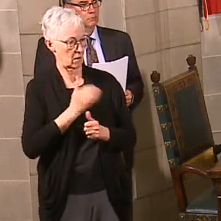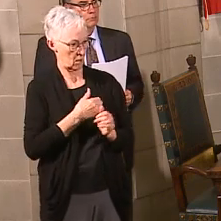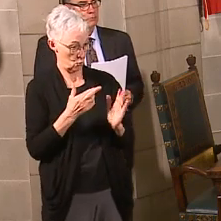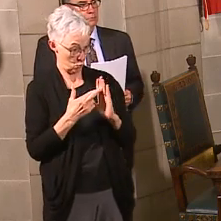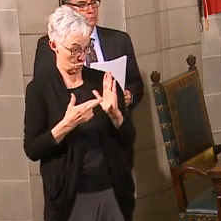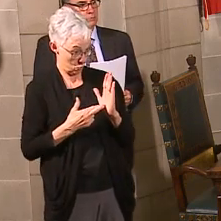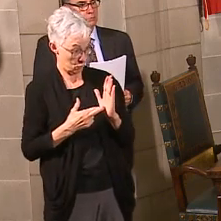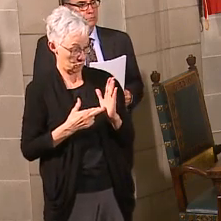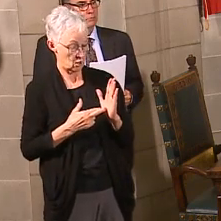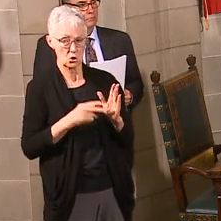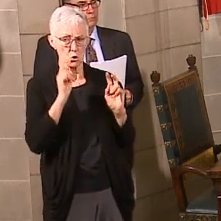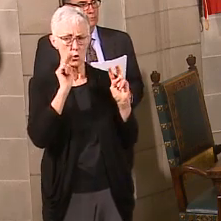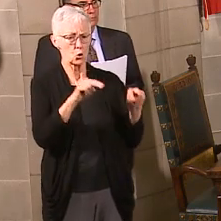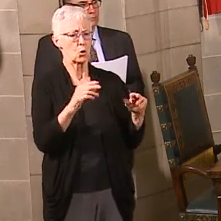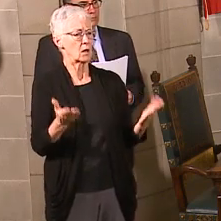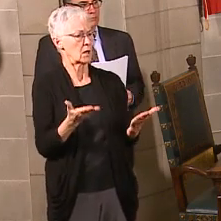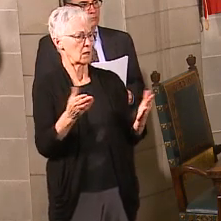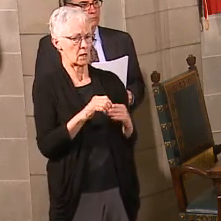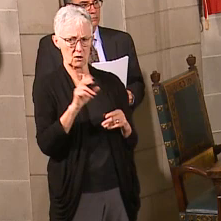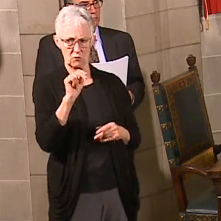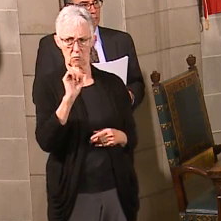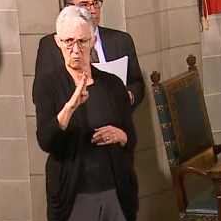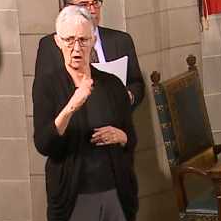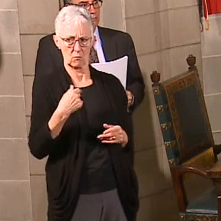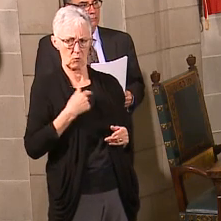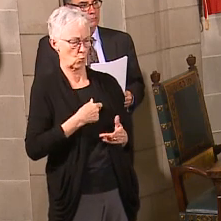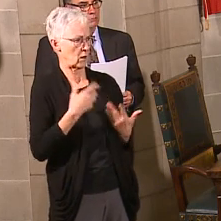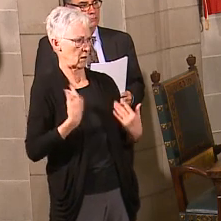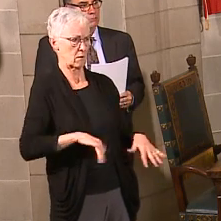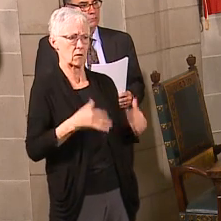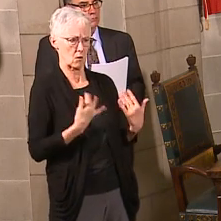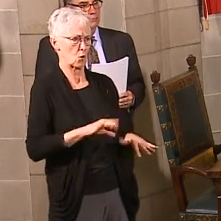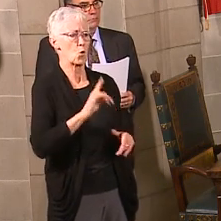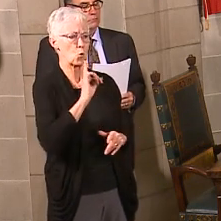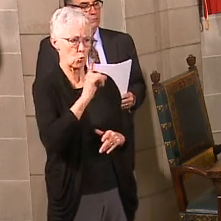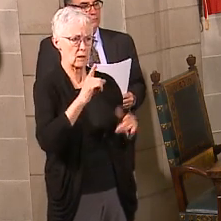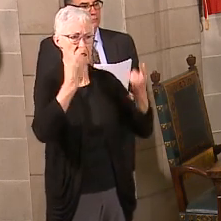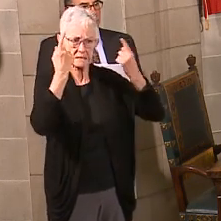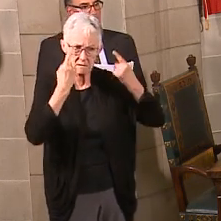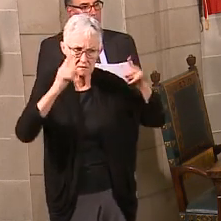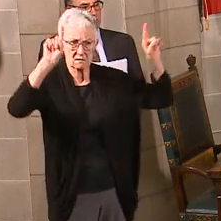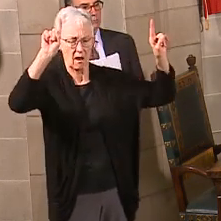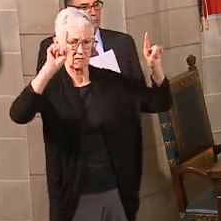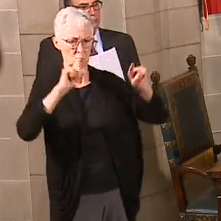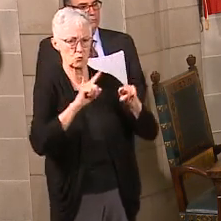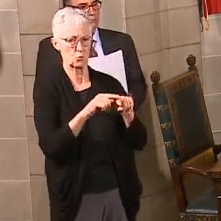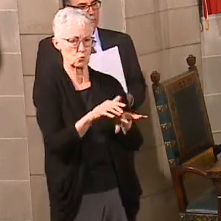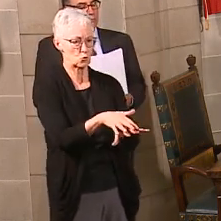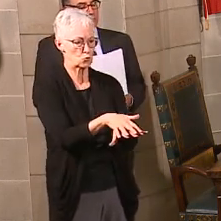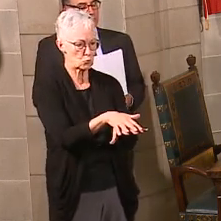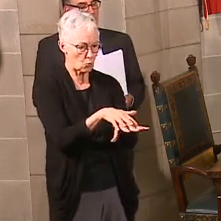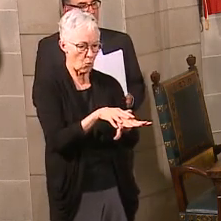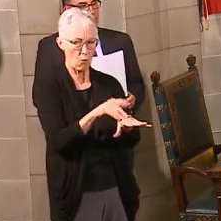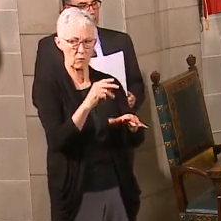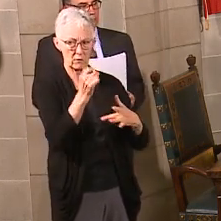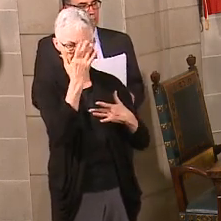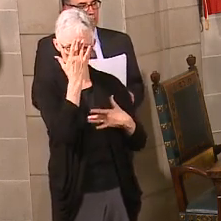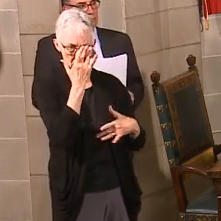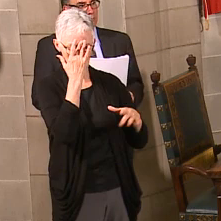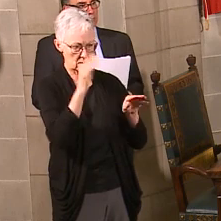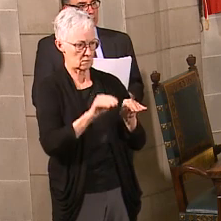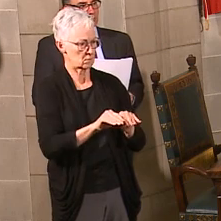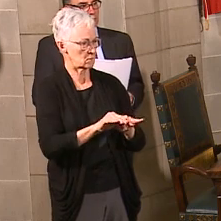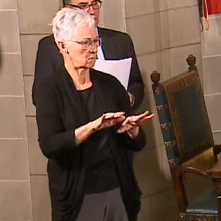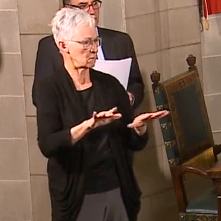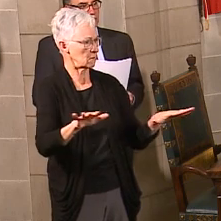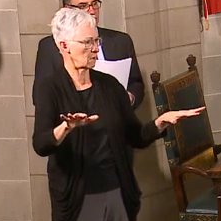in Nebraska, it has slowed the spread of the virus here in our state. It has been effective. When we've gone, for example, the mayor of Omaha went to the